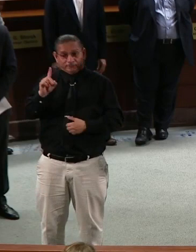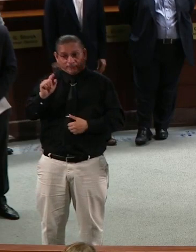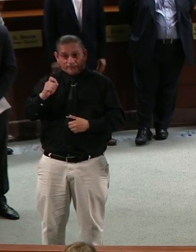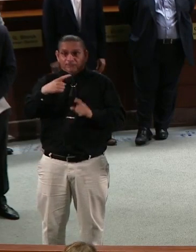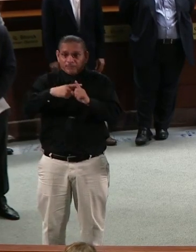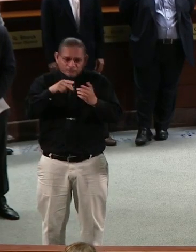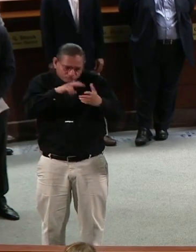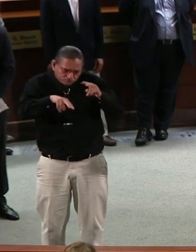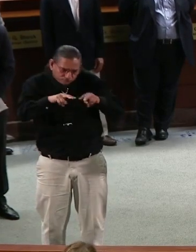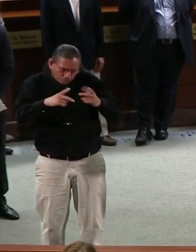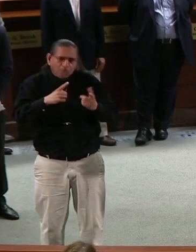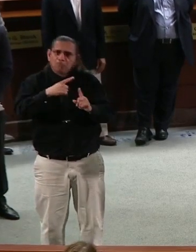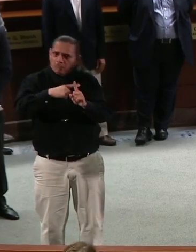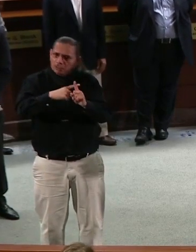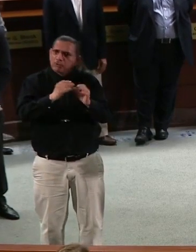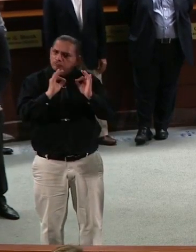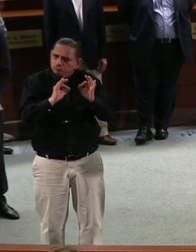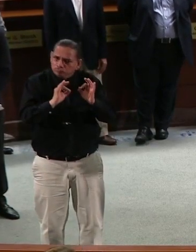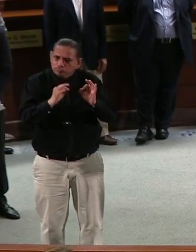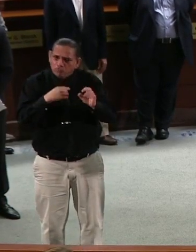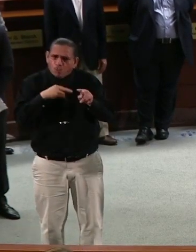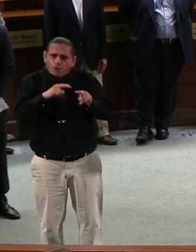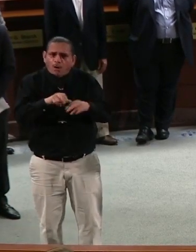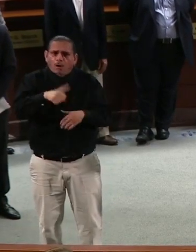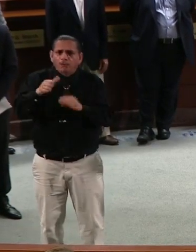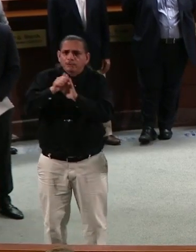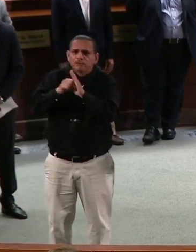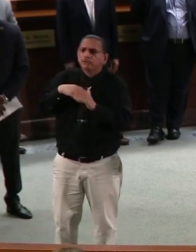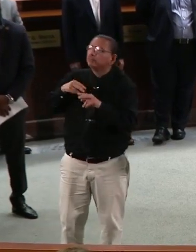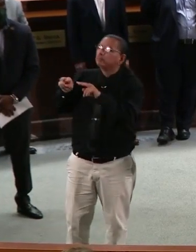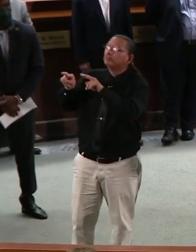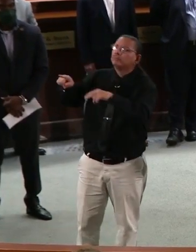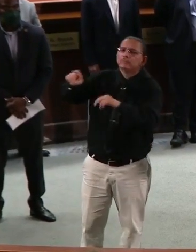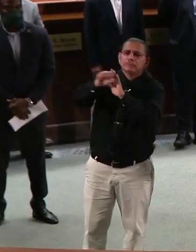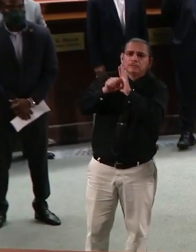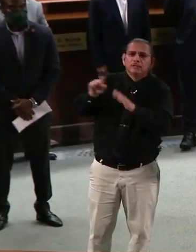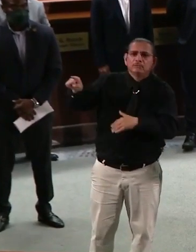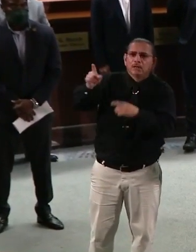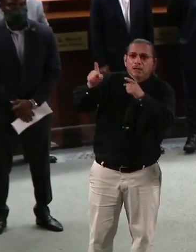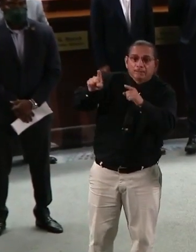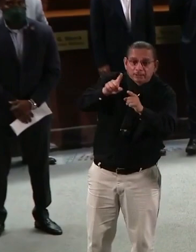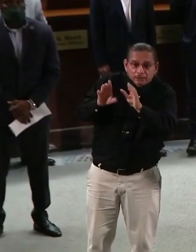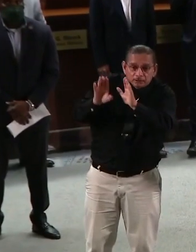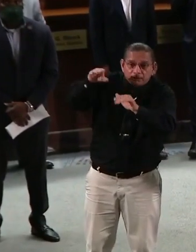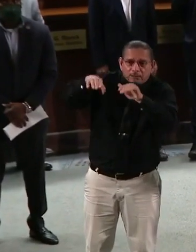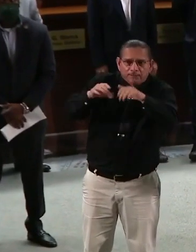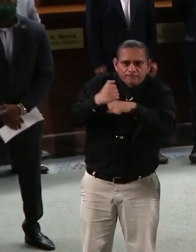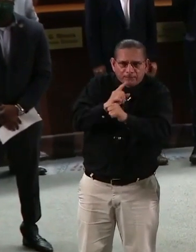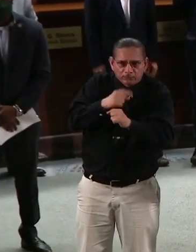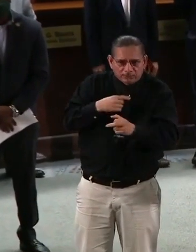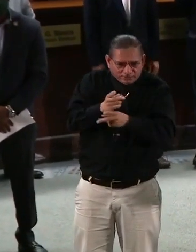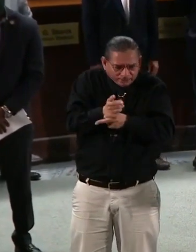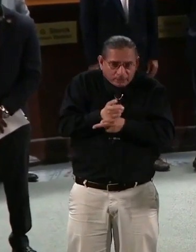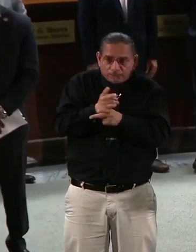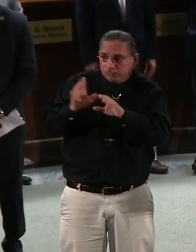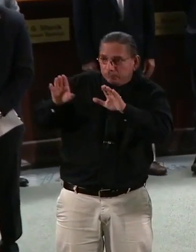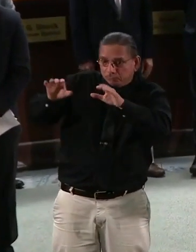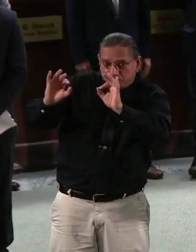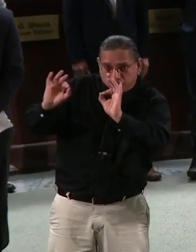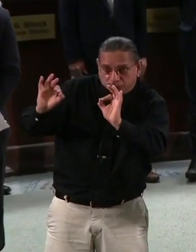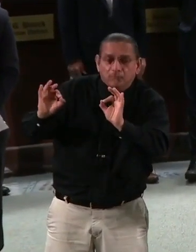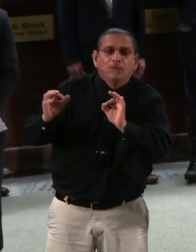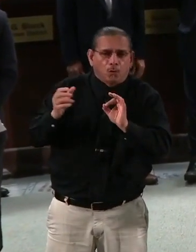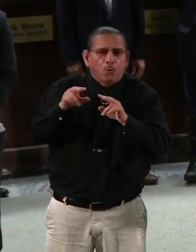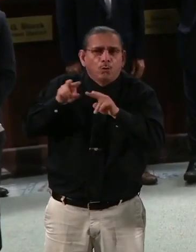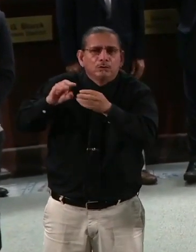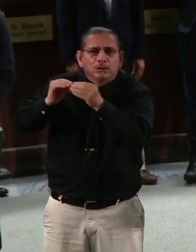other states. We're going to be cautious and careful and watch the data for a little while longer before we